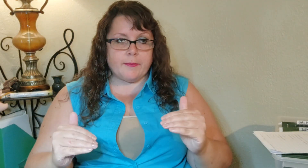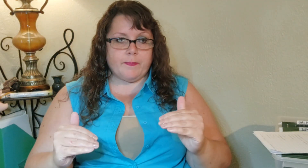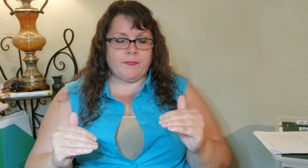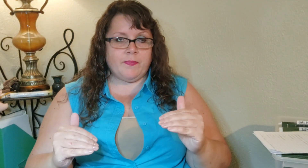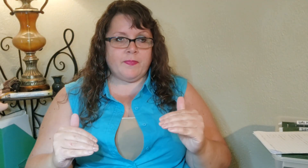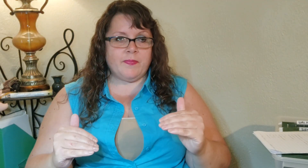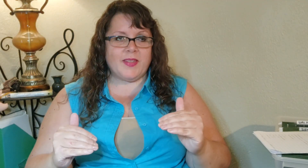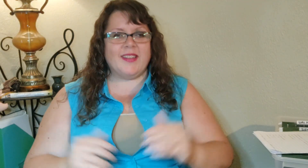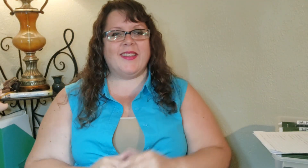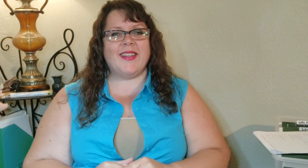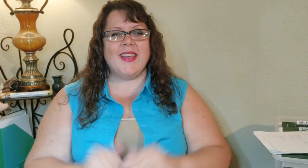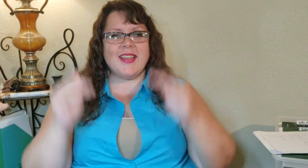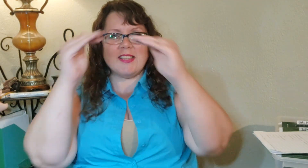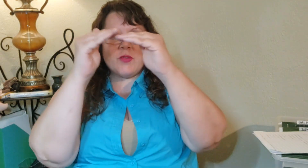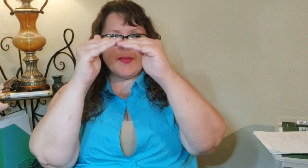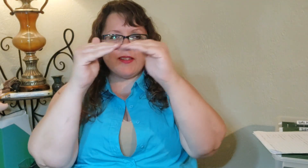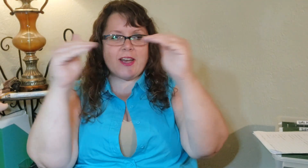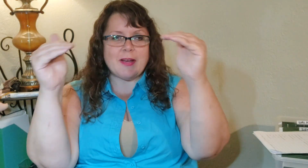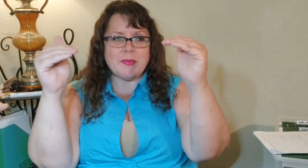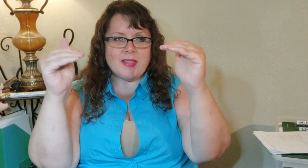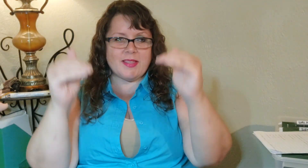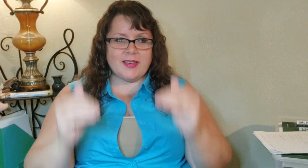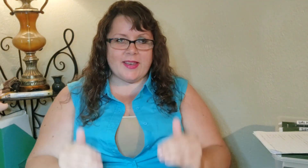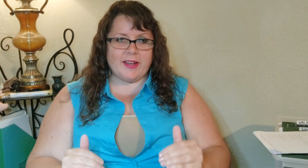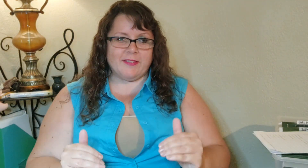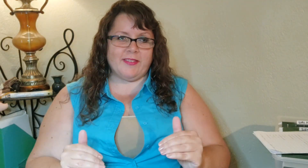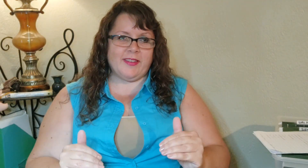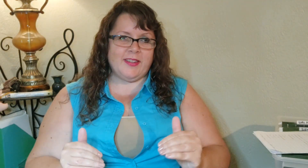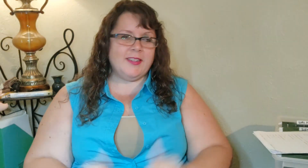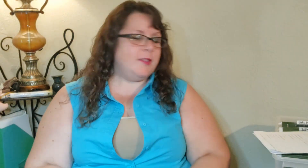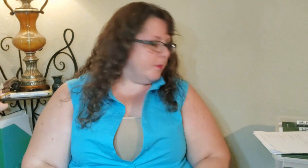museum. It's from the top and then down.